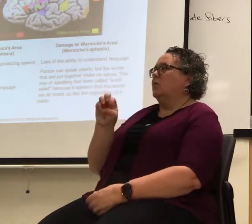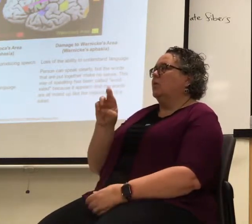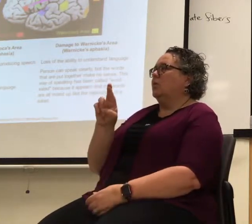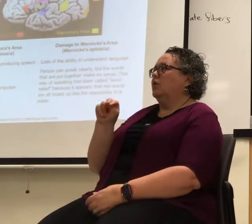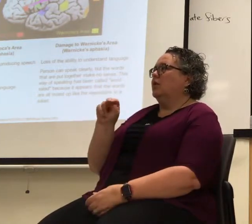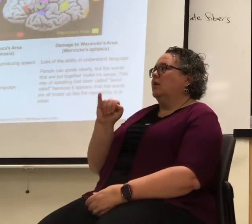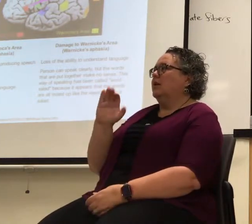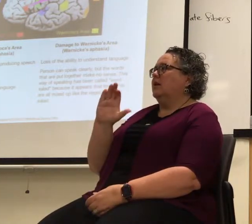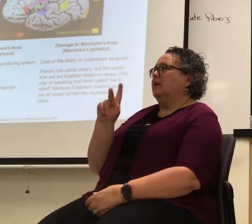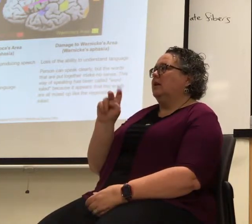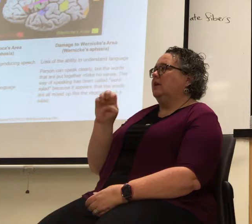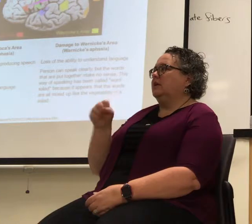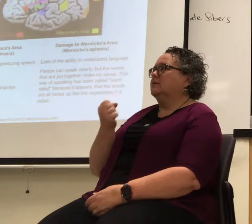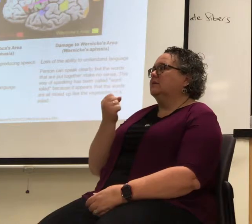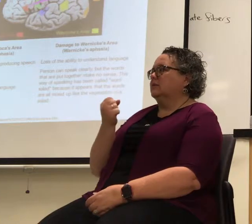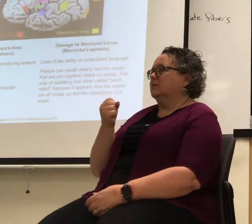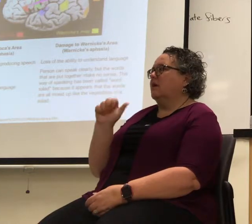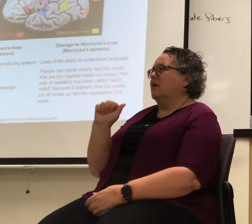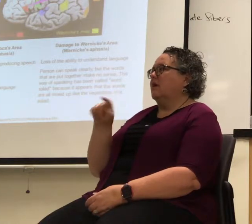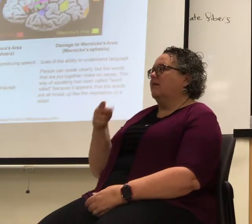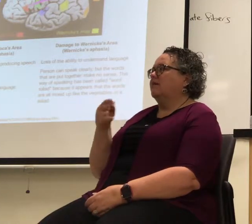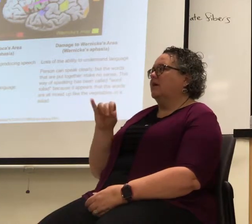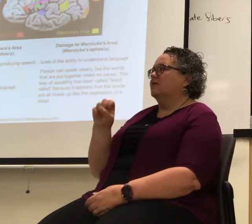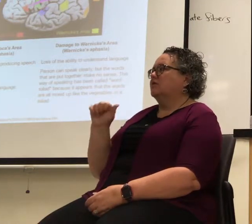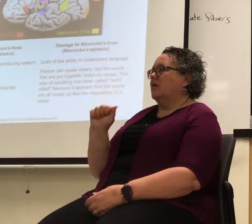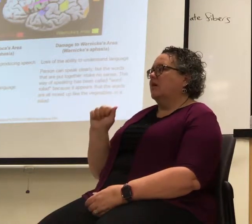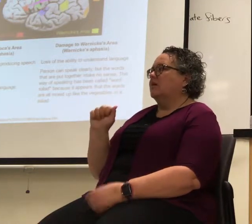called fluent aphasia.